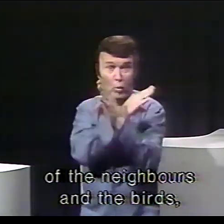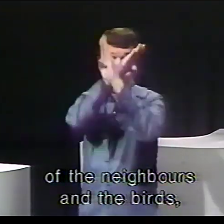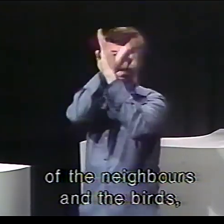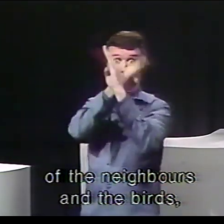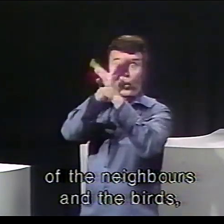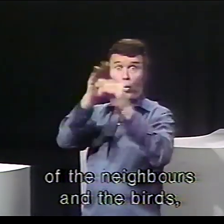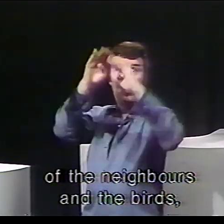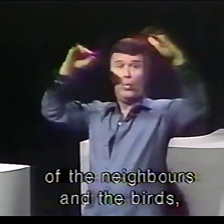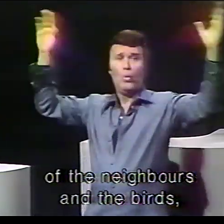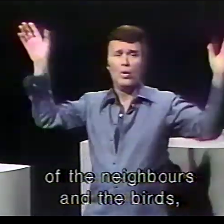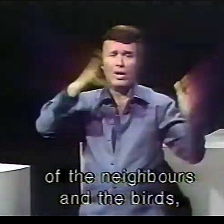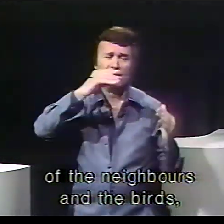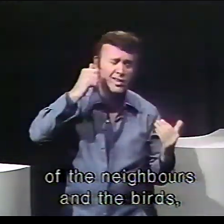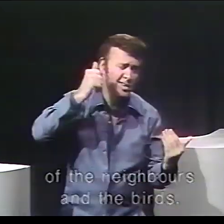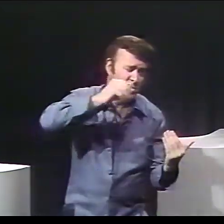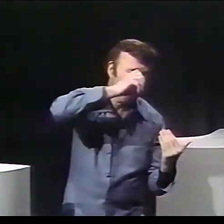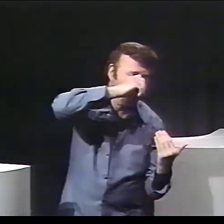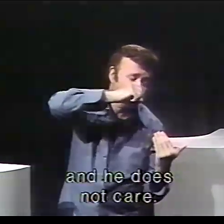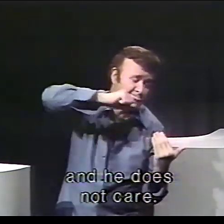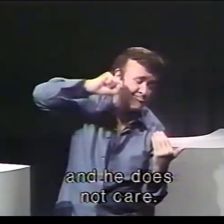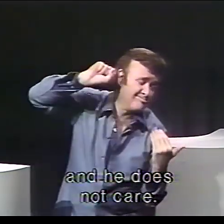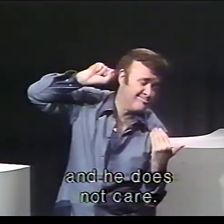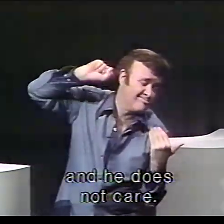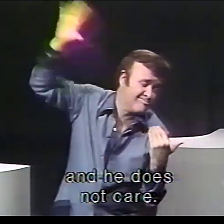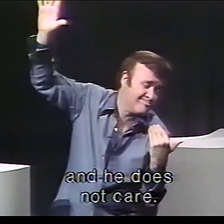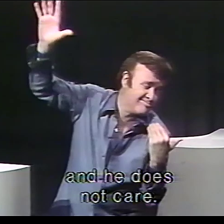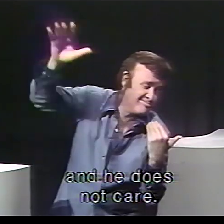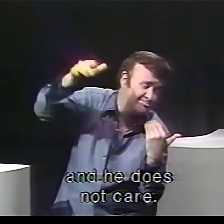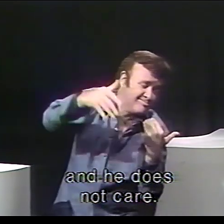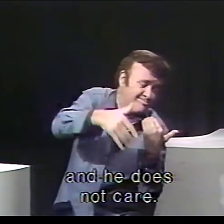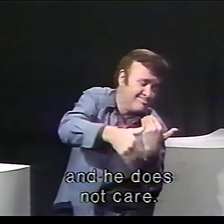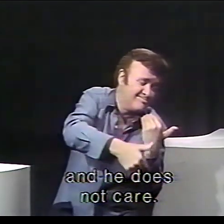birds, and he does not care.